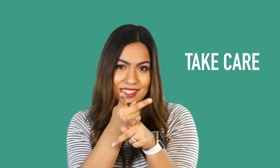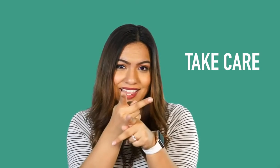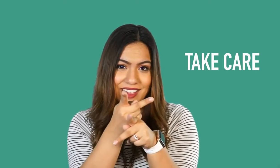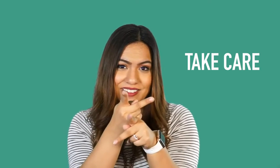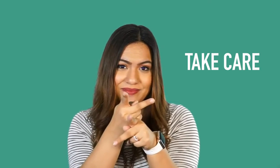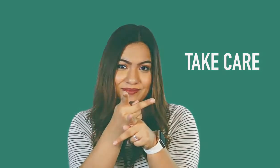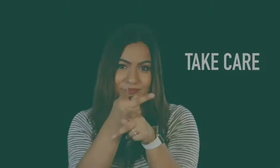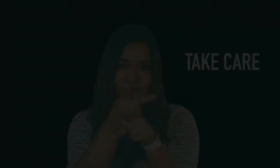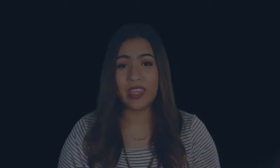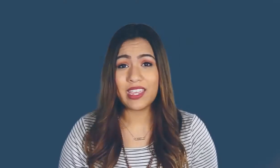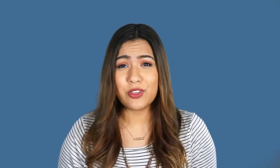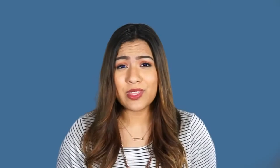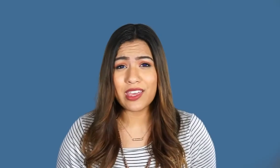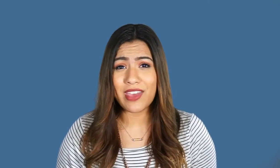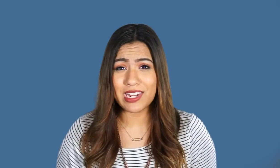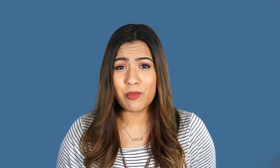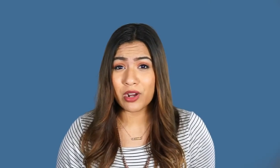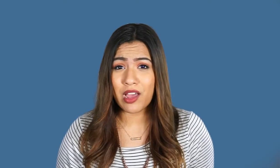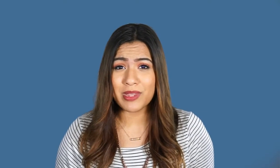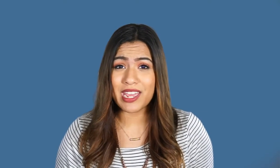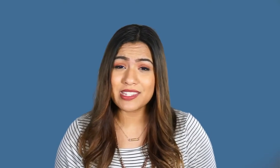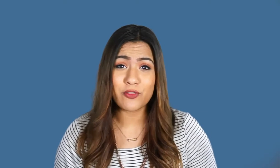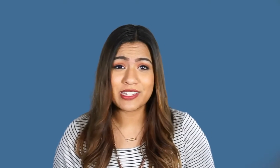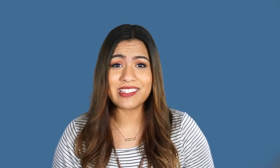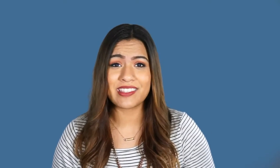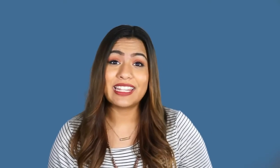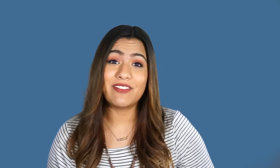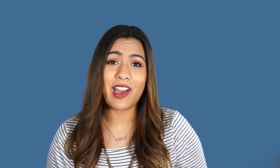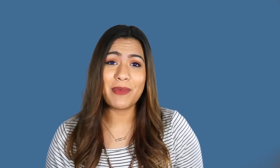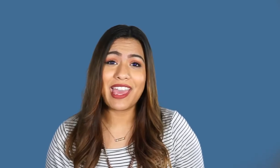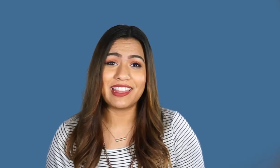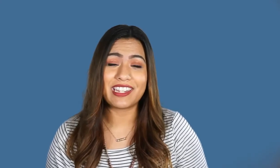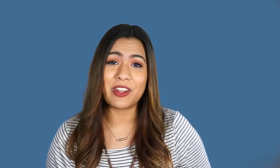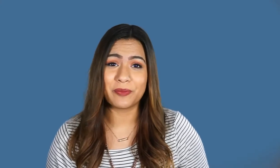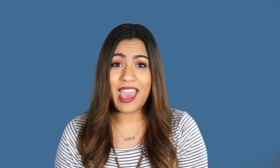Take care. Can you think of any more common ASL phrases? Leave a comment and let us know. And